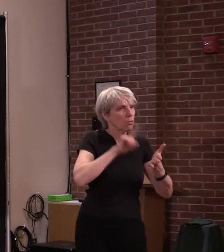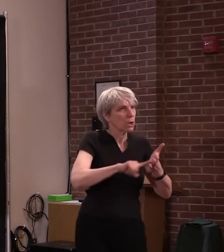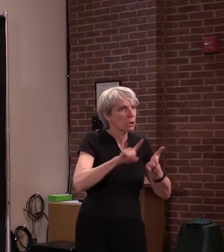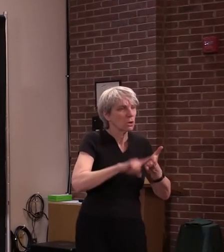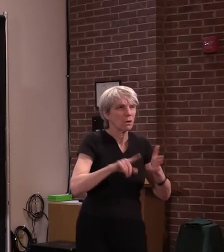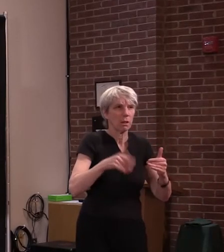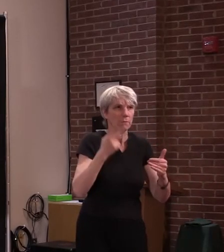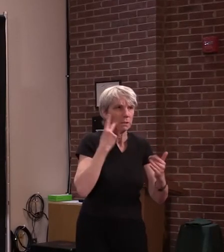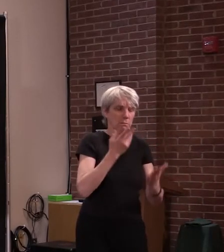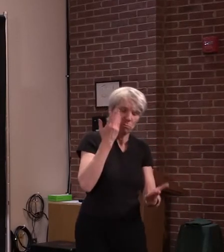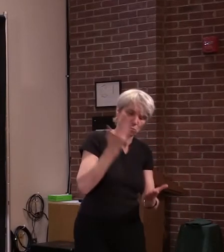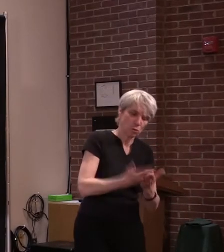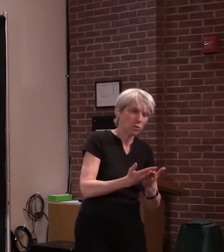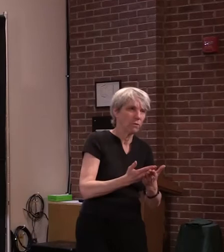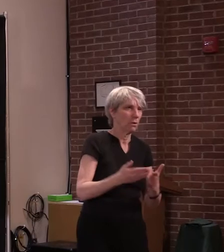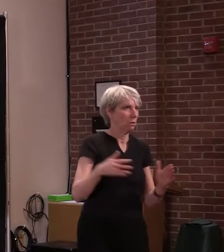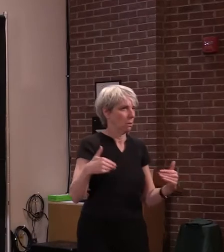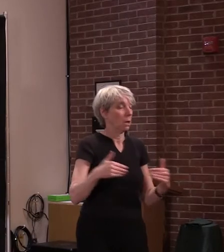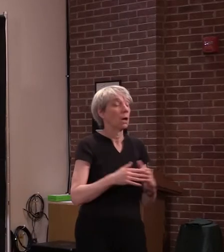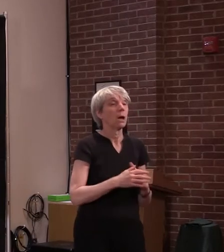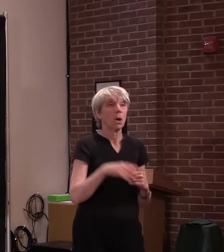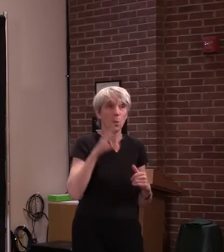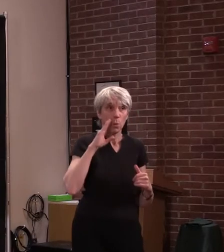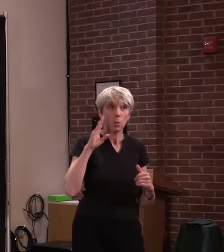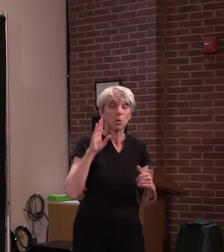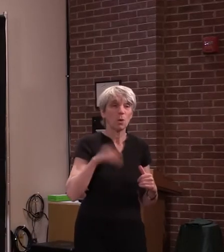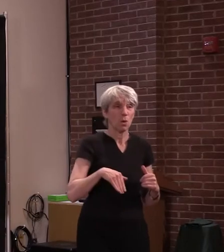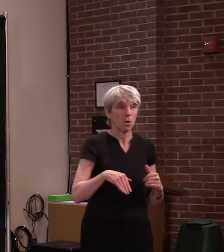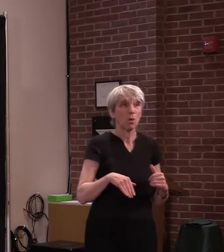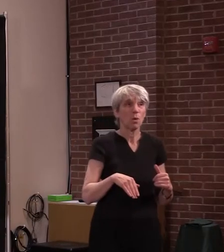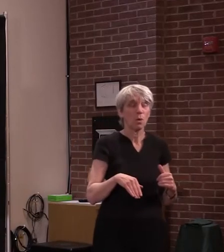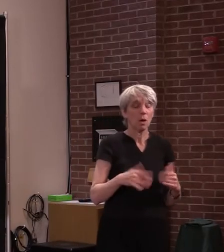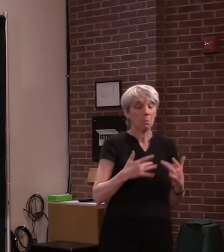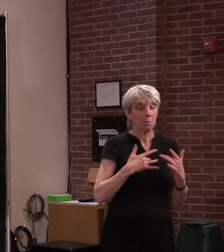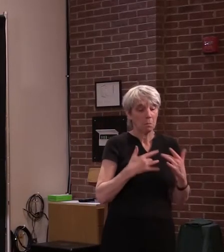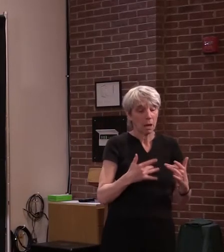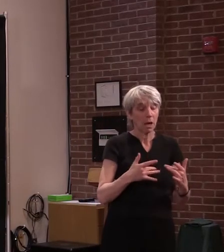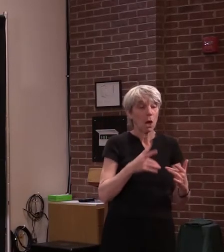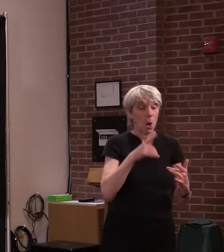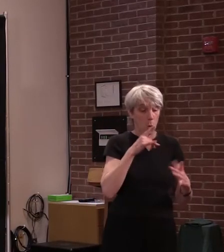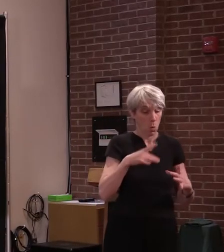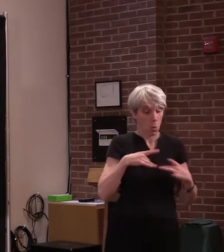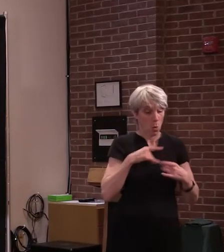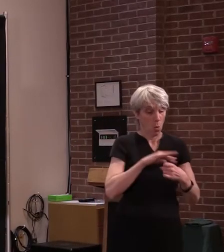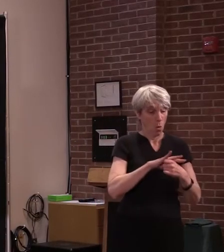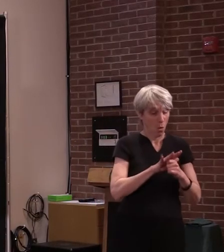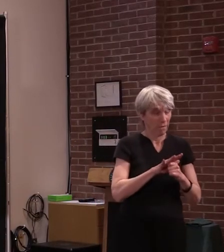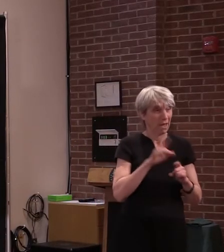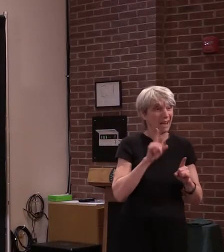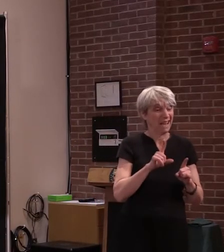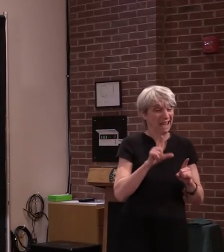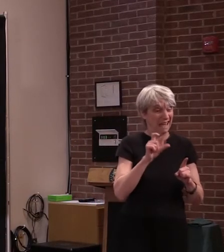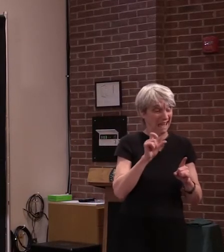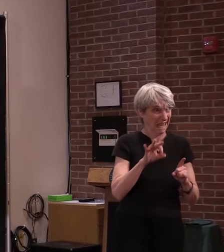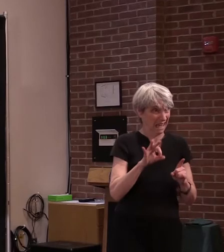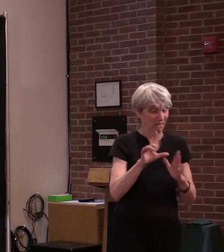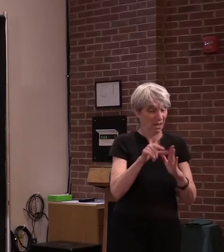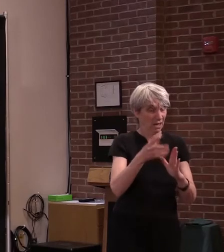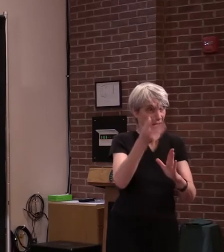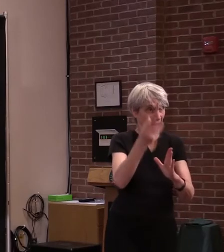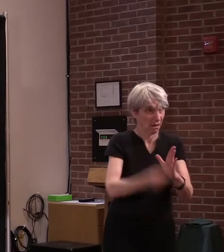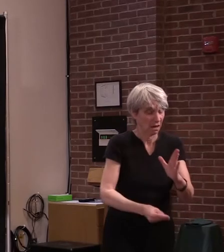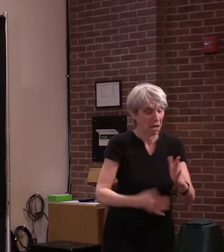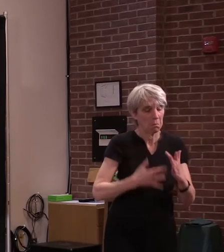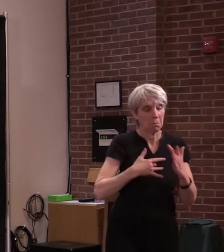time. We know we see deaths 2 to 3 weeks down the road from when people become a case, if not